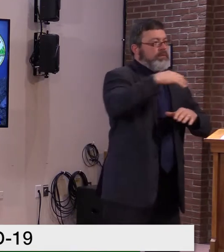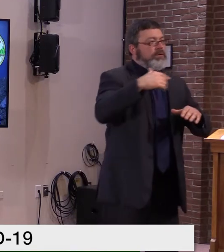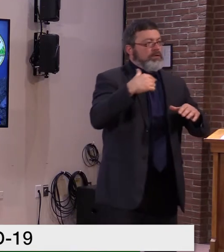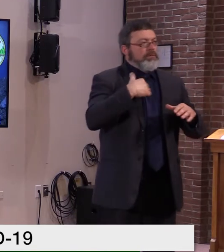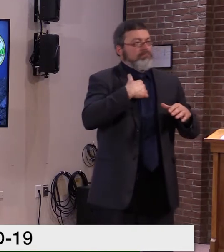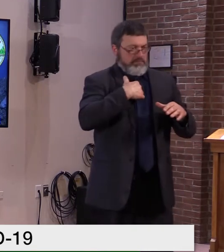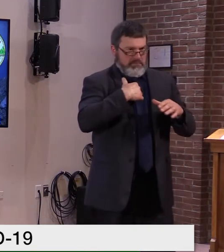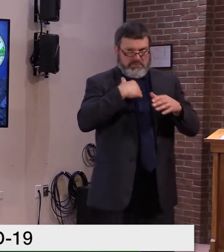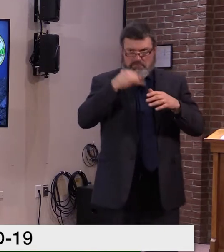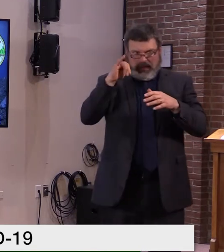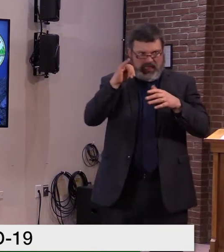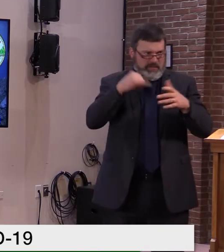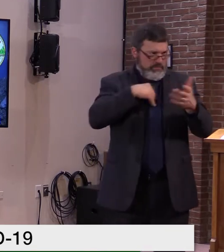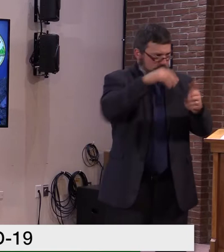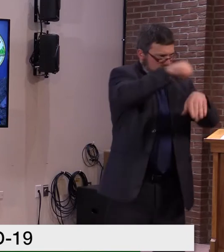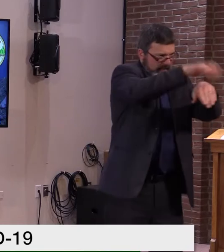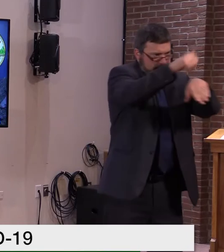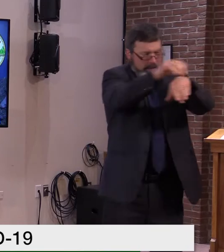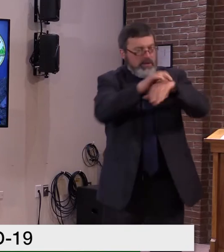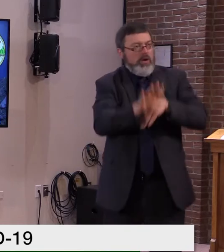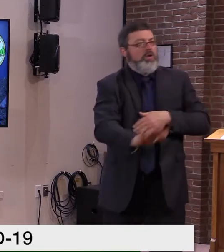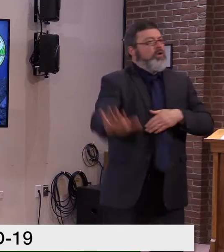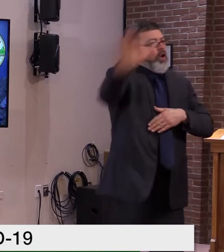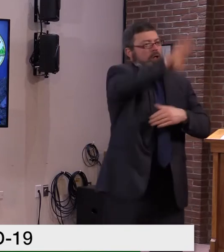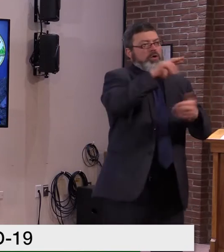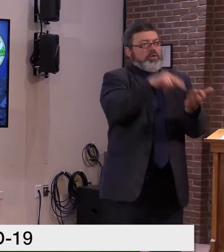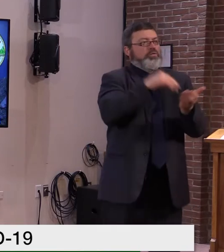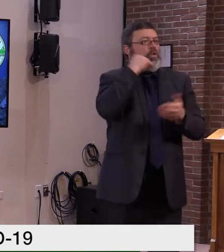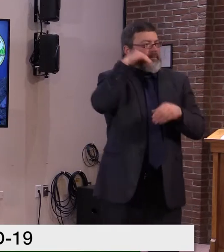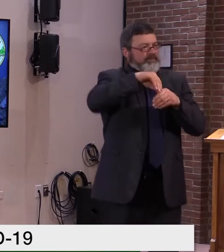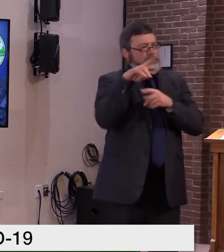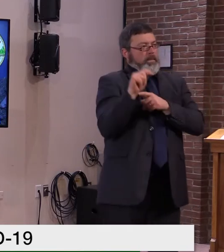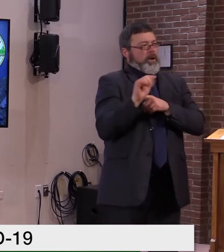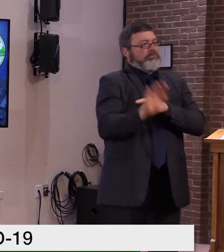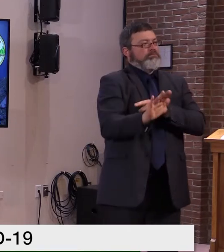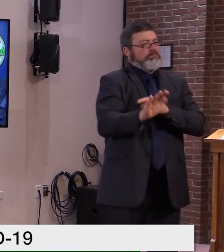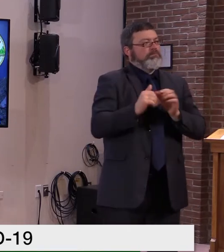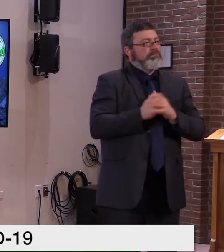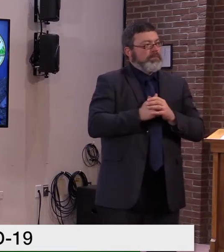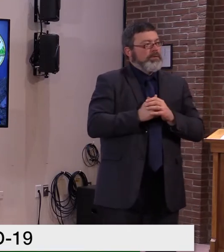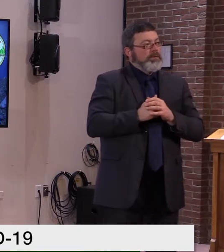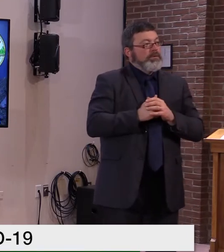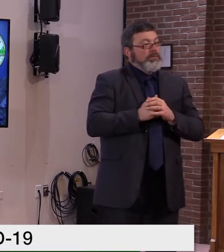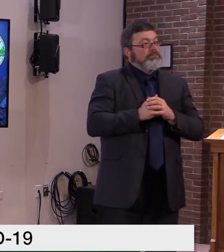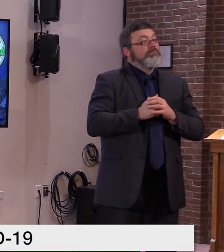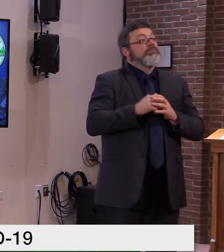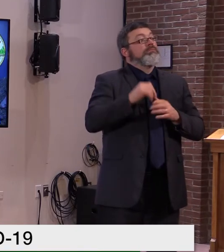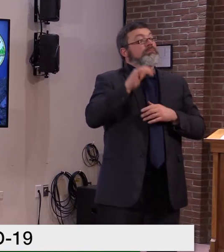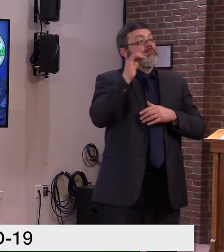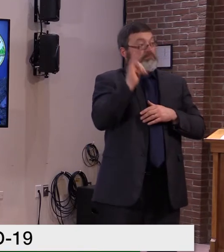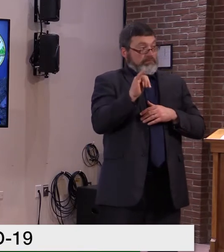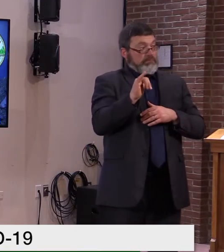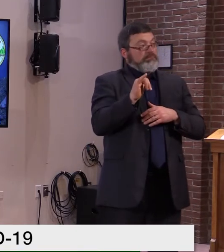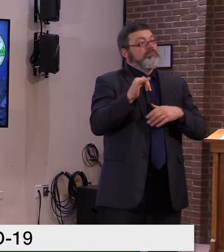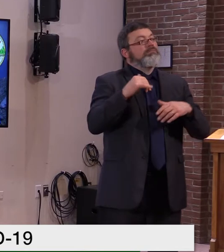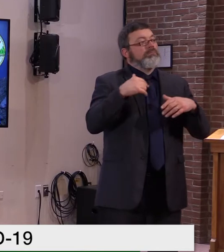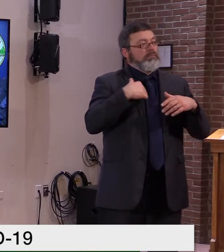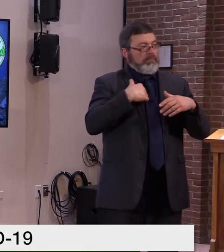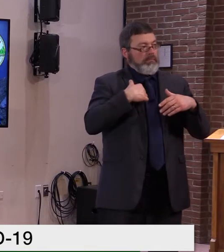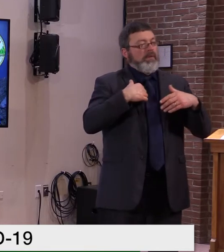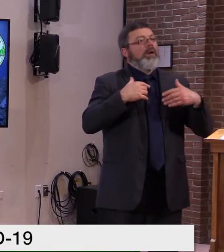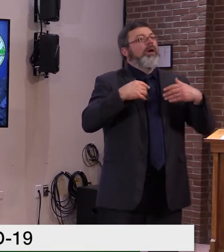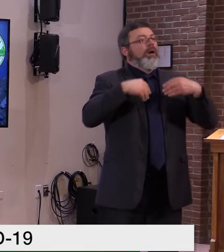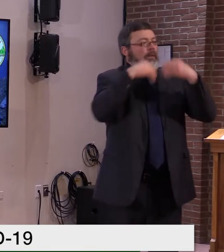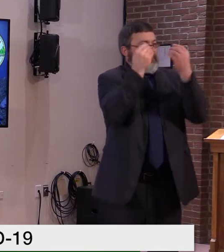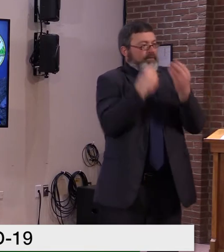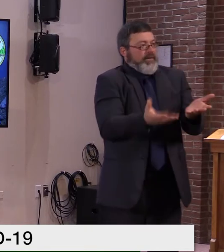week PCR testing for employees to any skilled nursing facility that requests it.